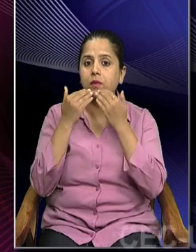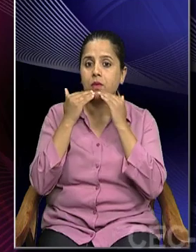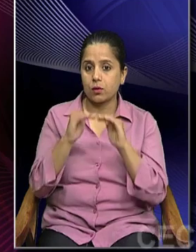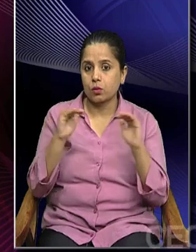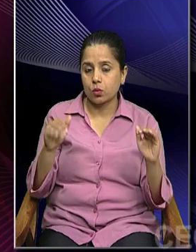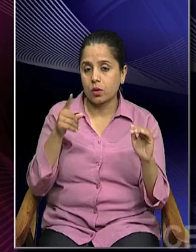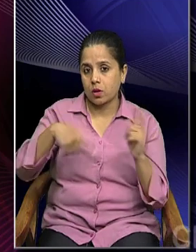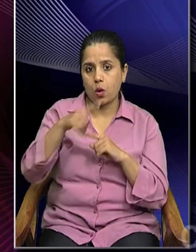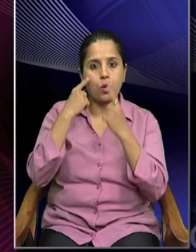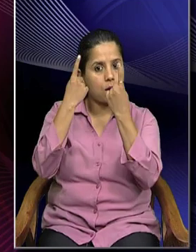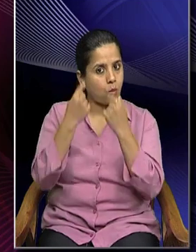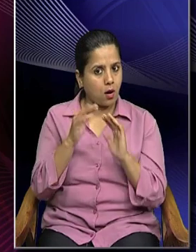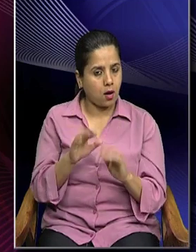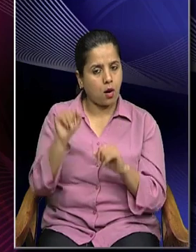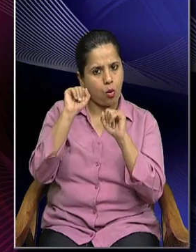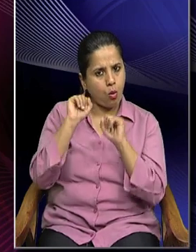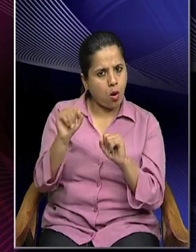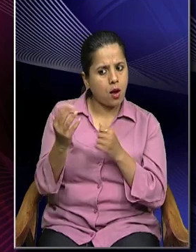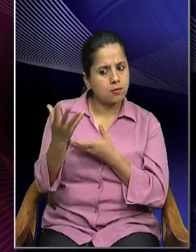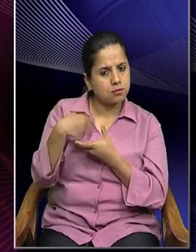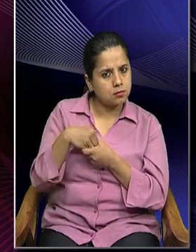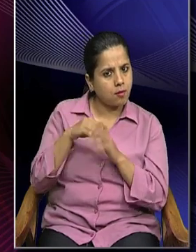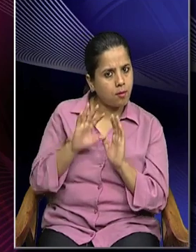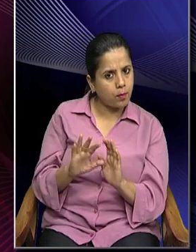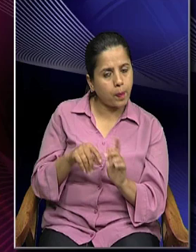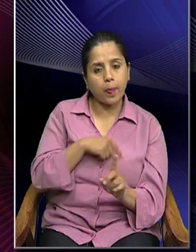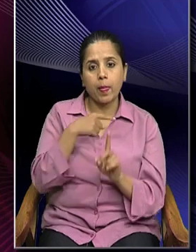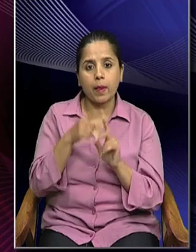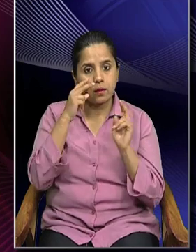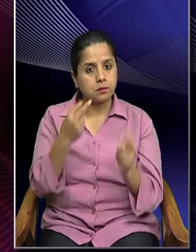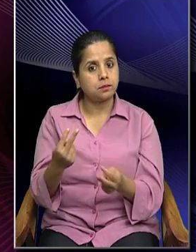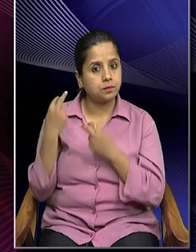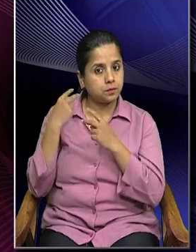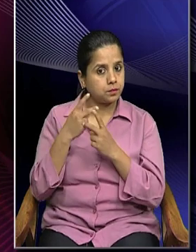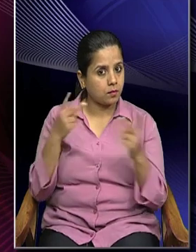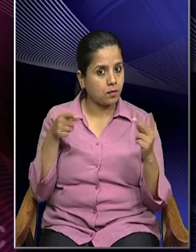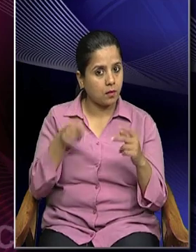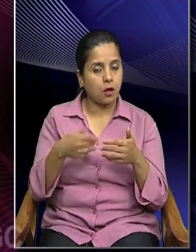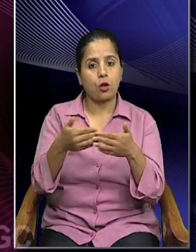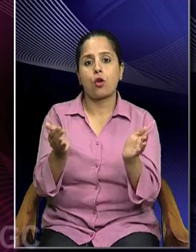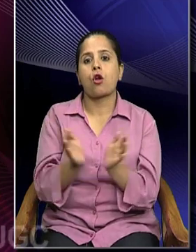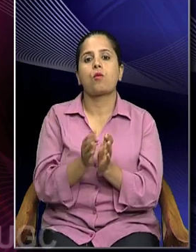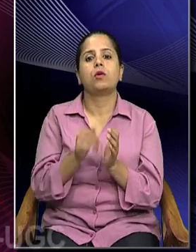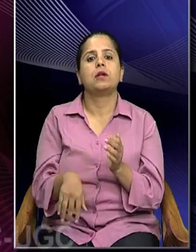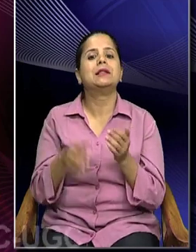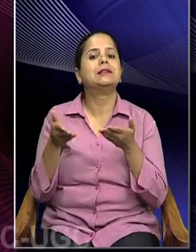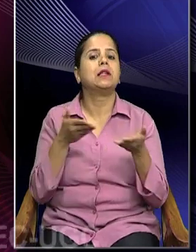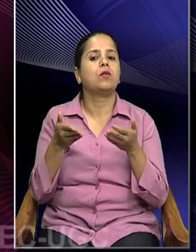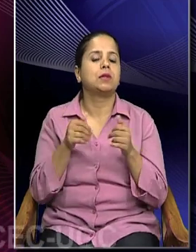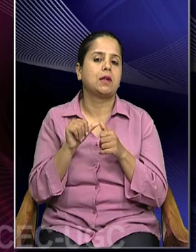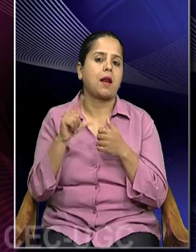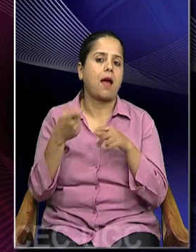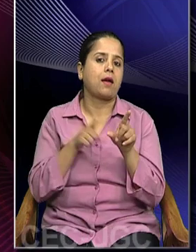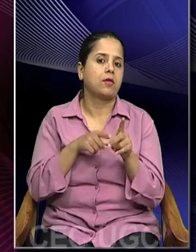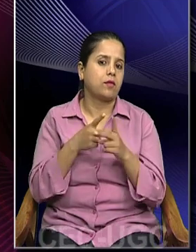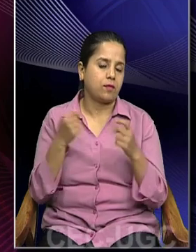are evaluated on their involvement and the reflection in the community service activities.